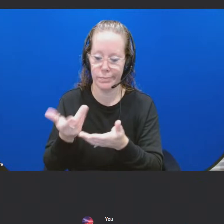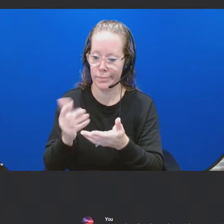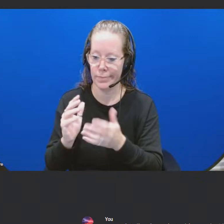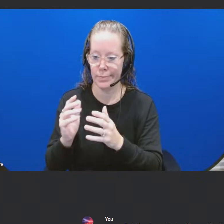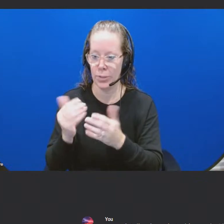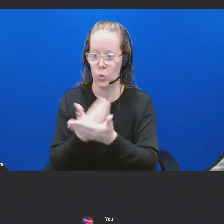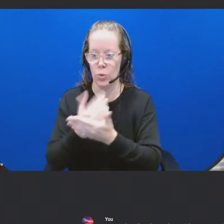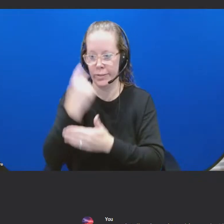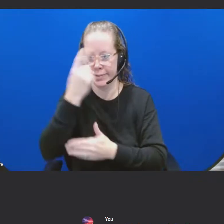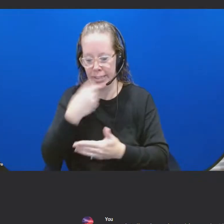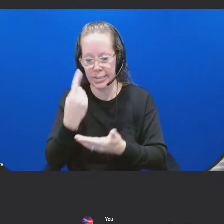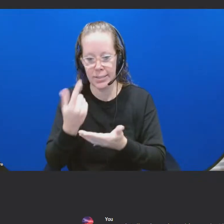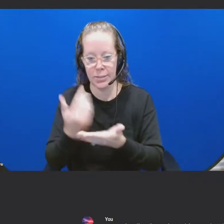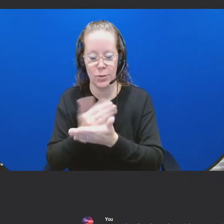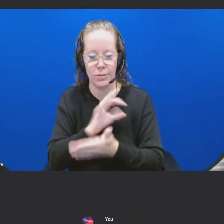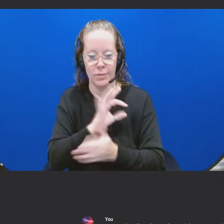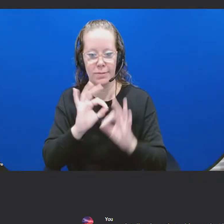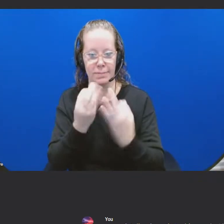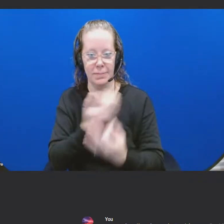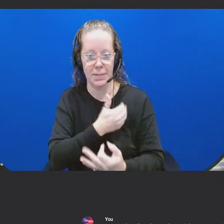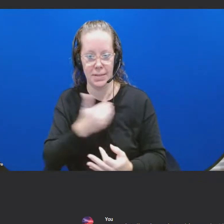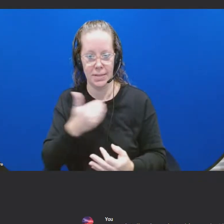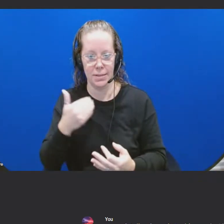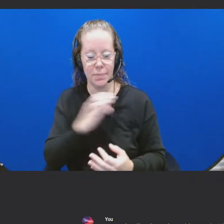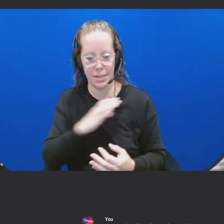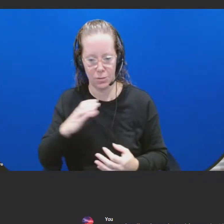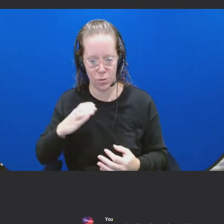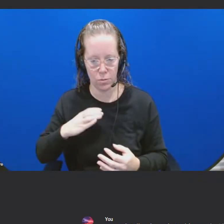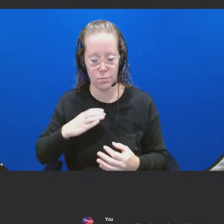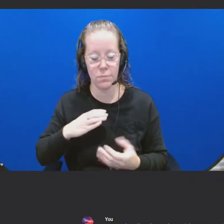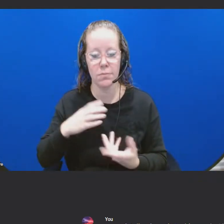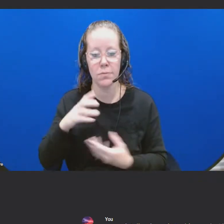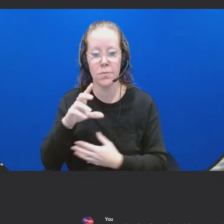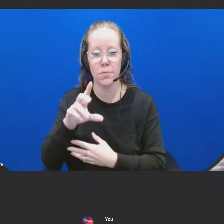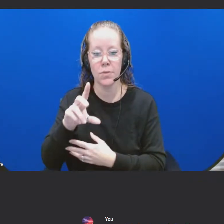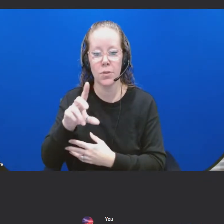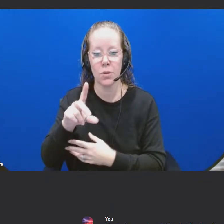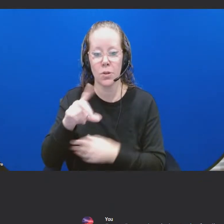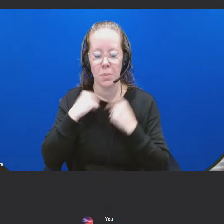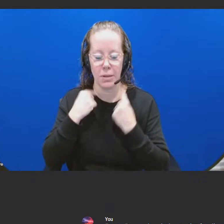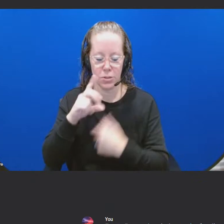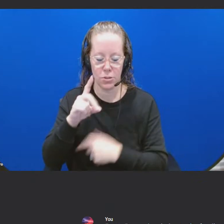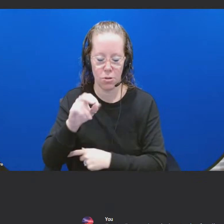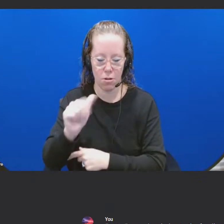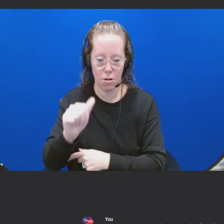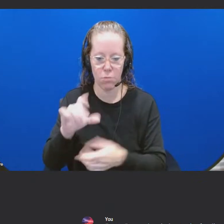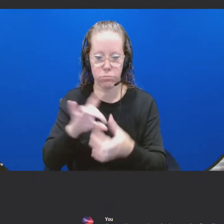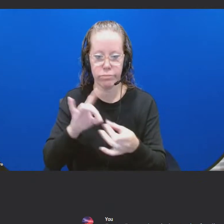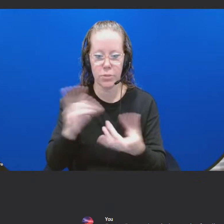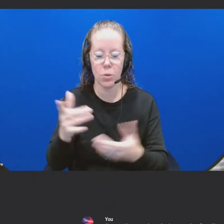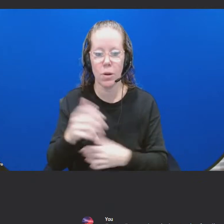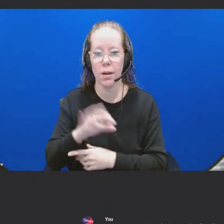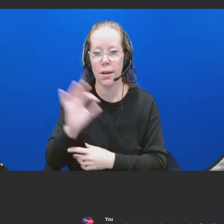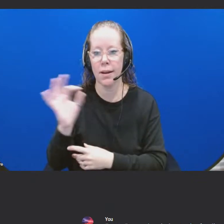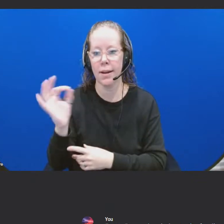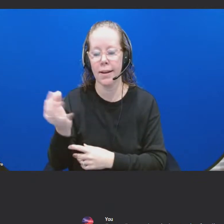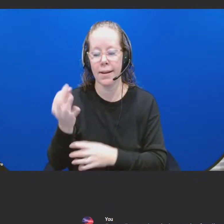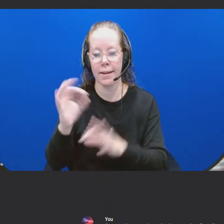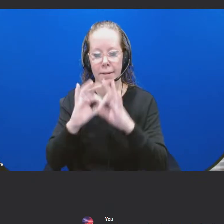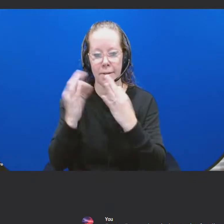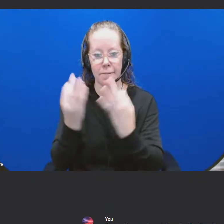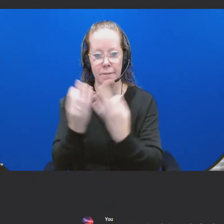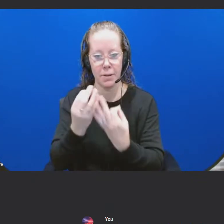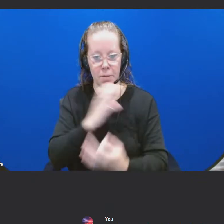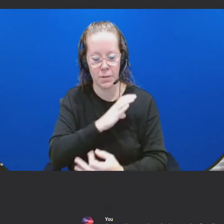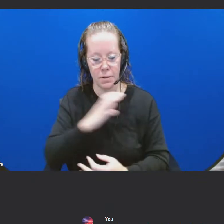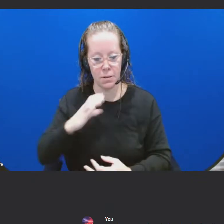again. So Dawn has written a few things here. Family Council of Ontario speaks to the benefits of each